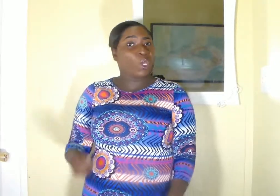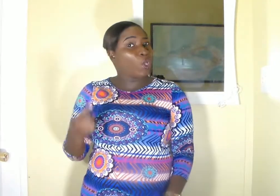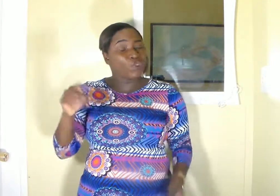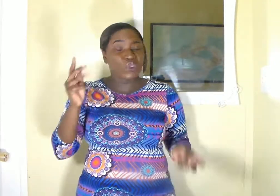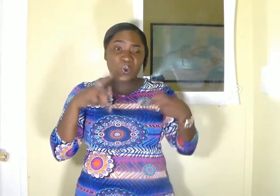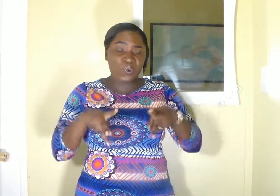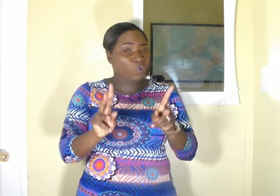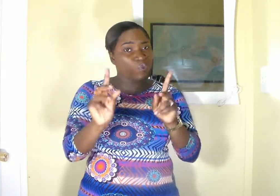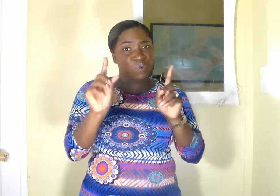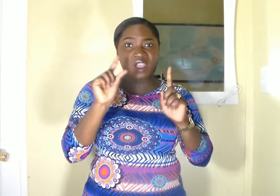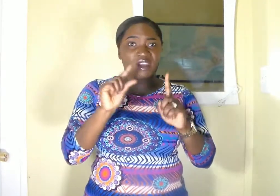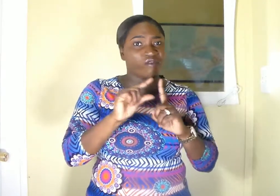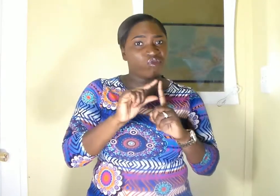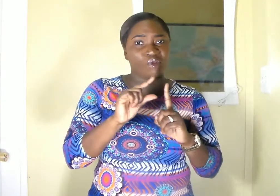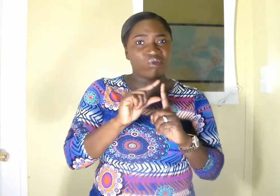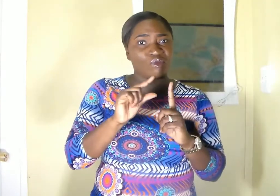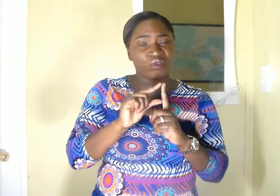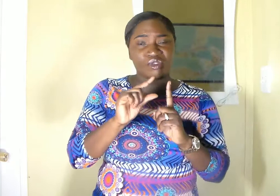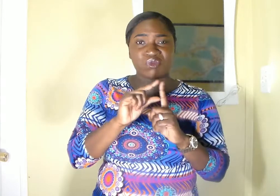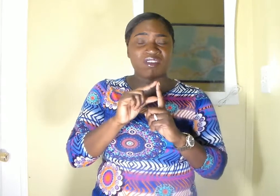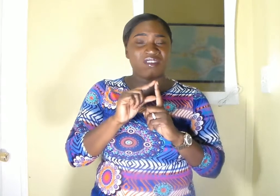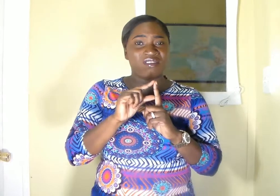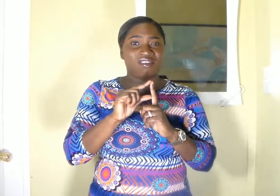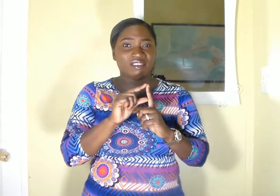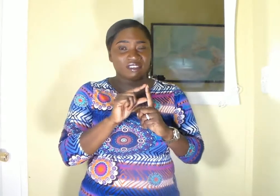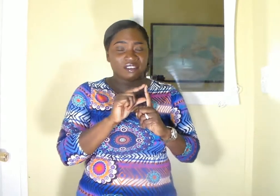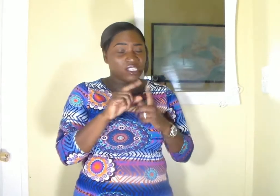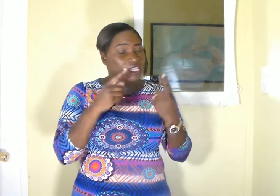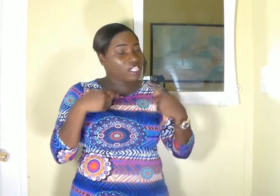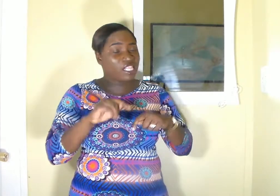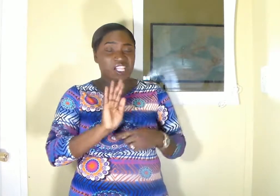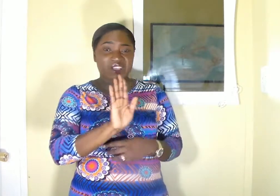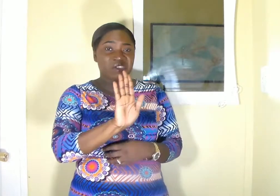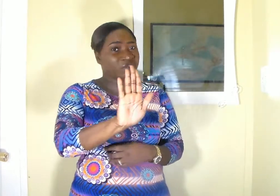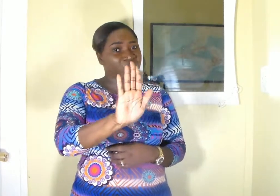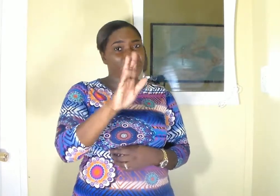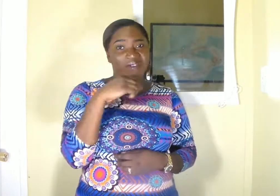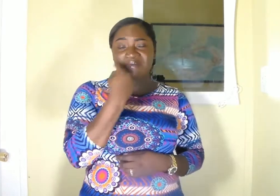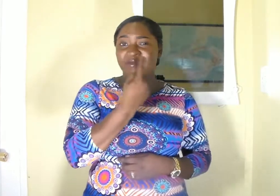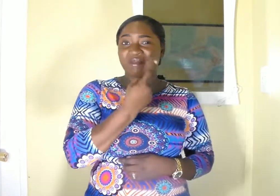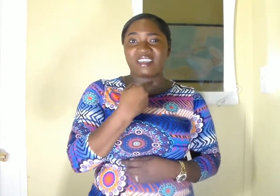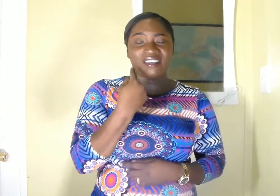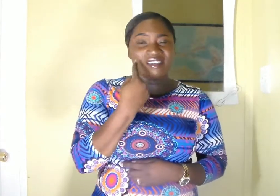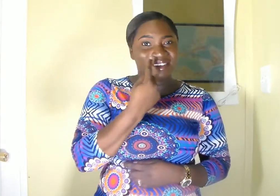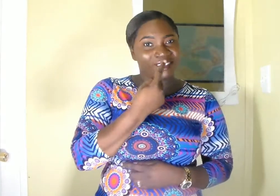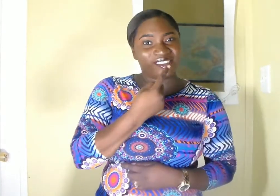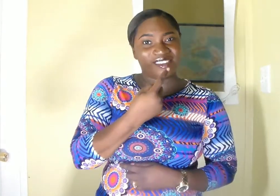The way those words left your mouth